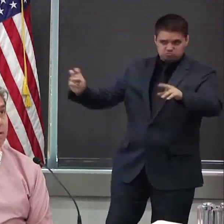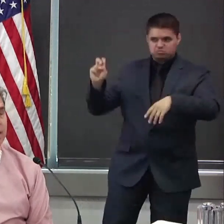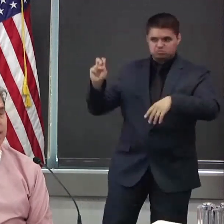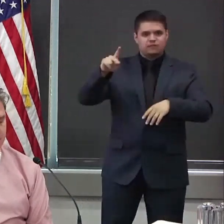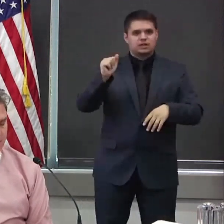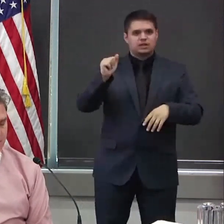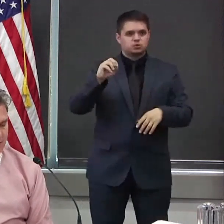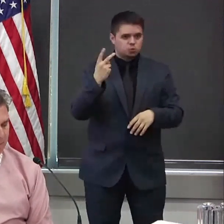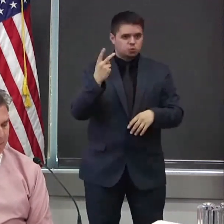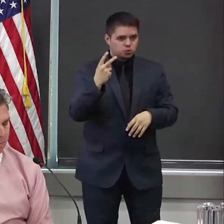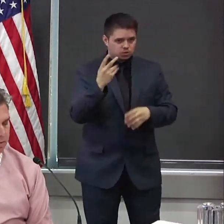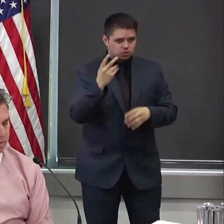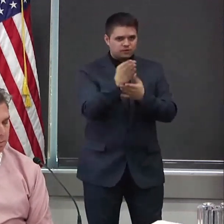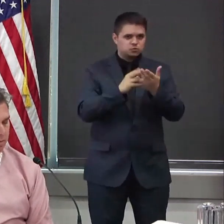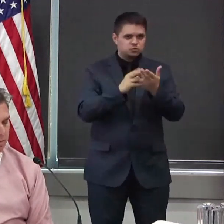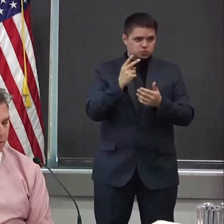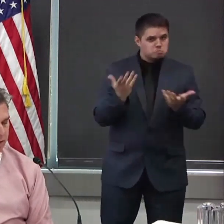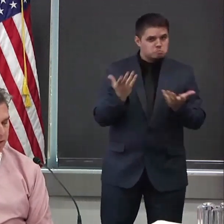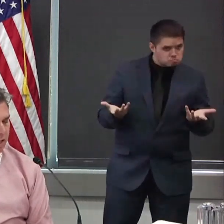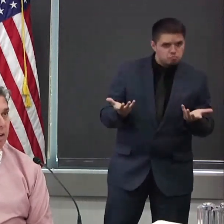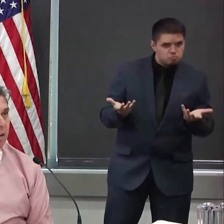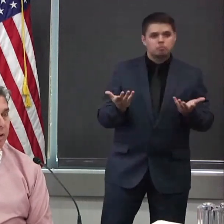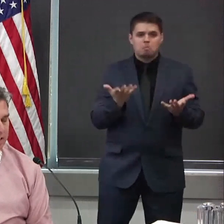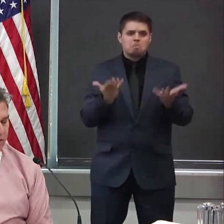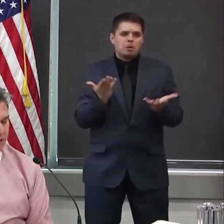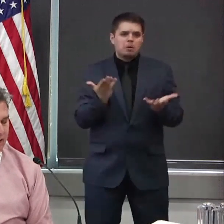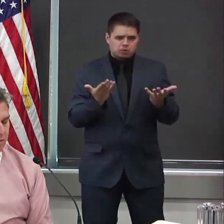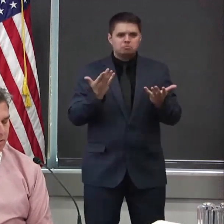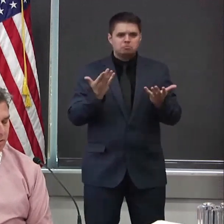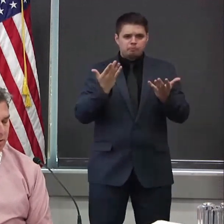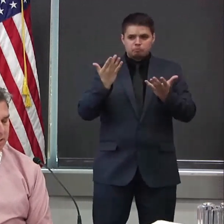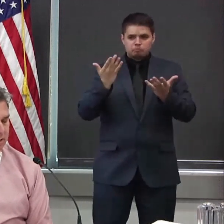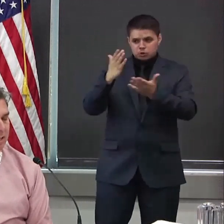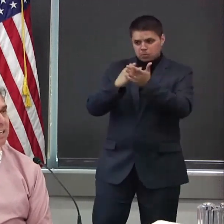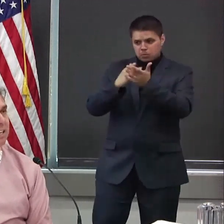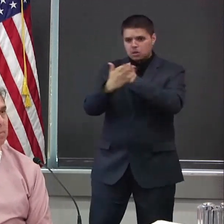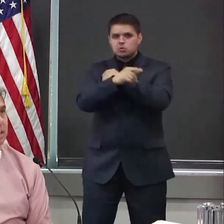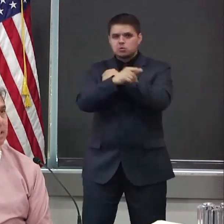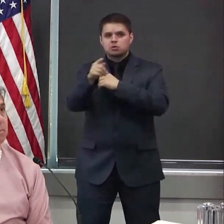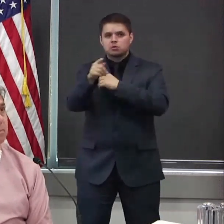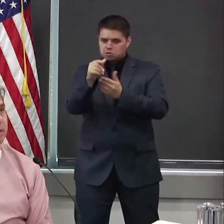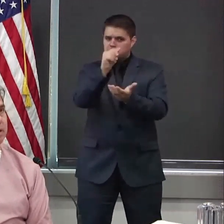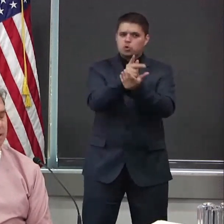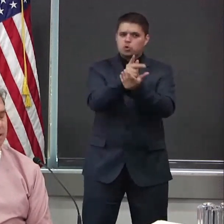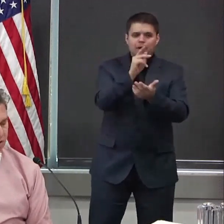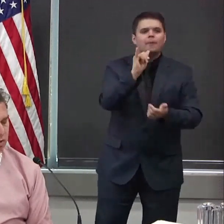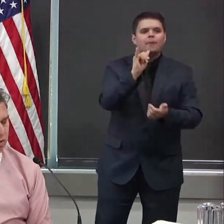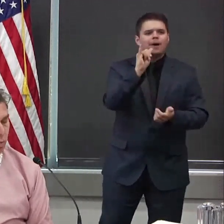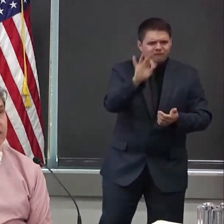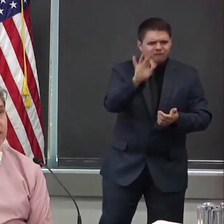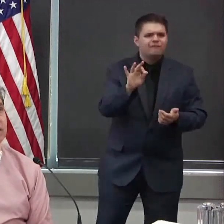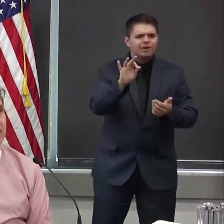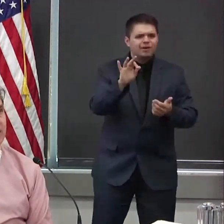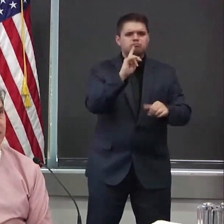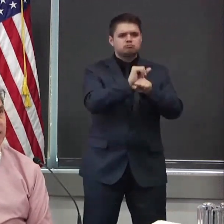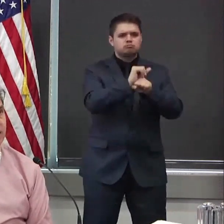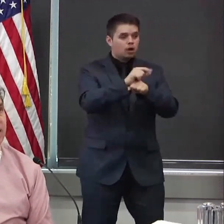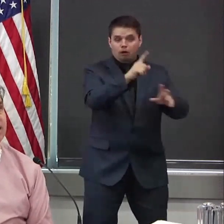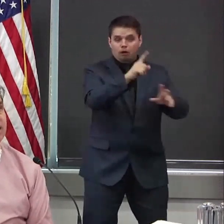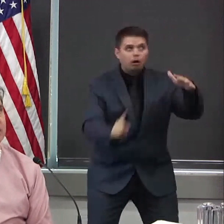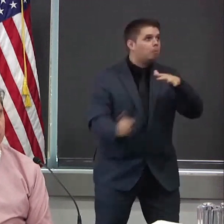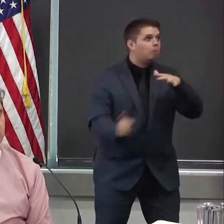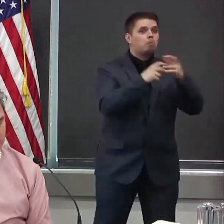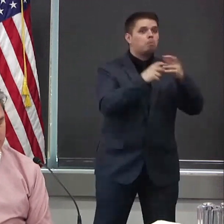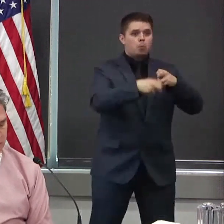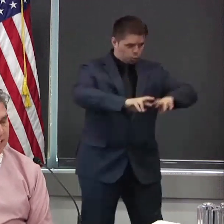We may recommend that a county be approved to move forward when they show they have robust mitigation plans, but we will continue to watch the data